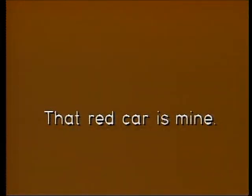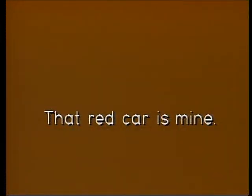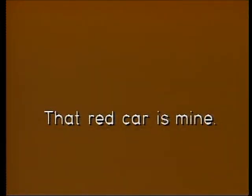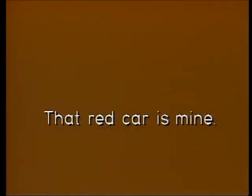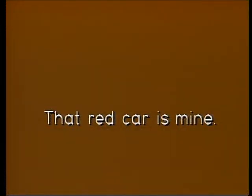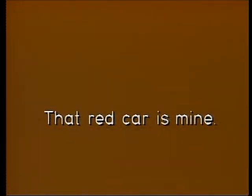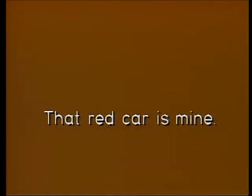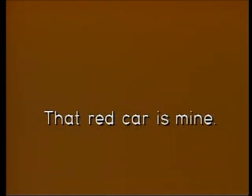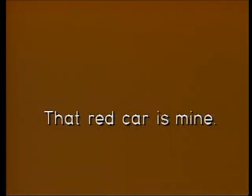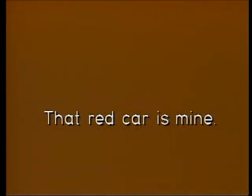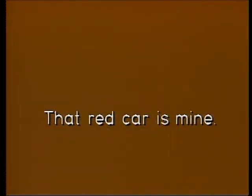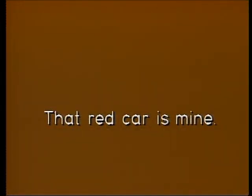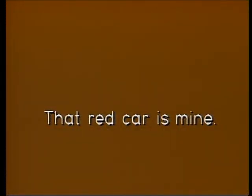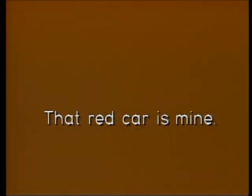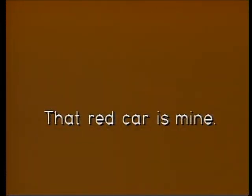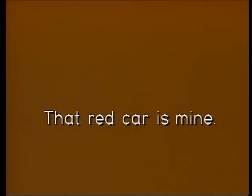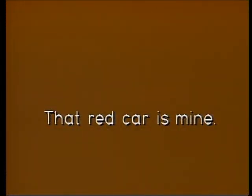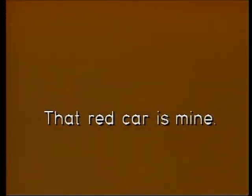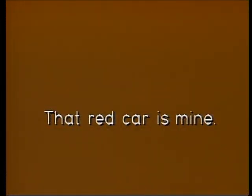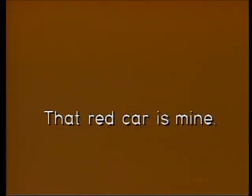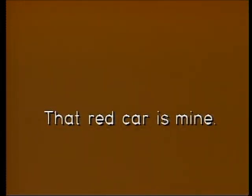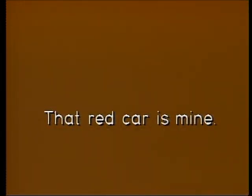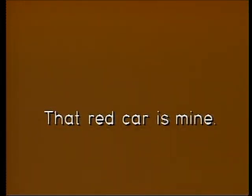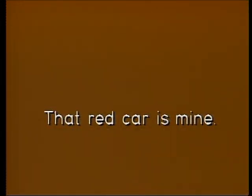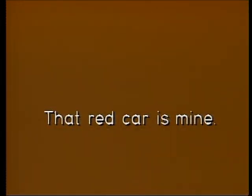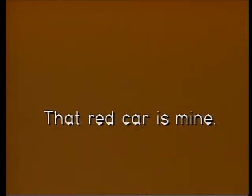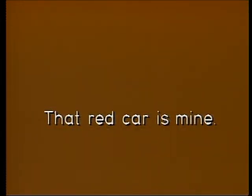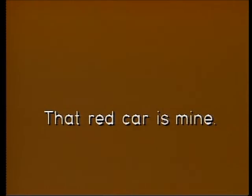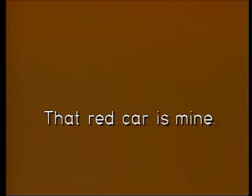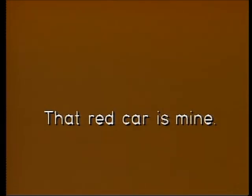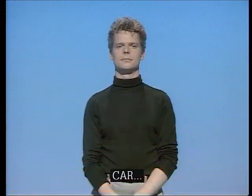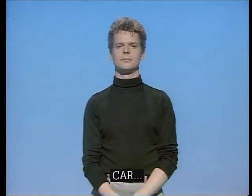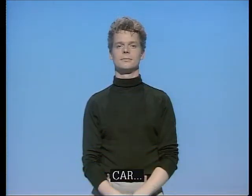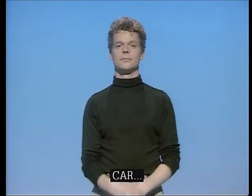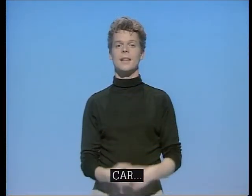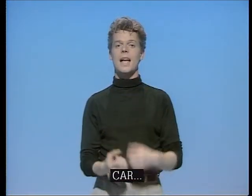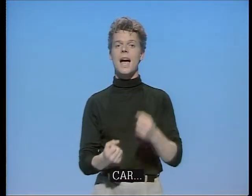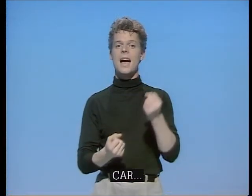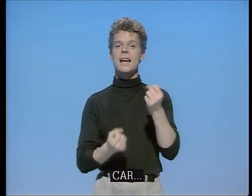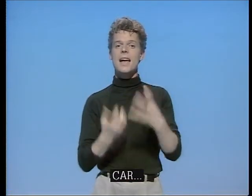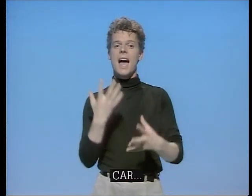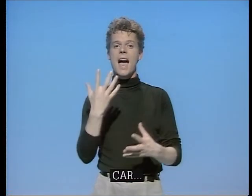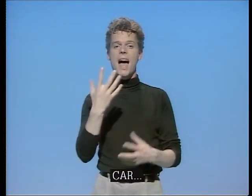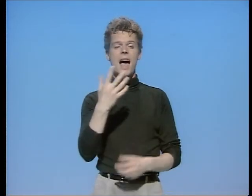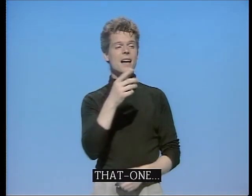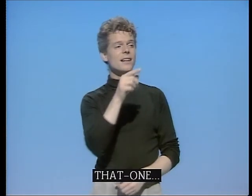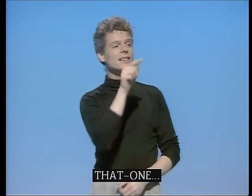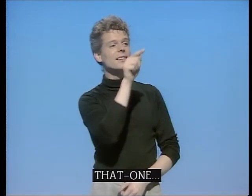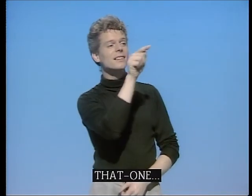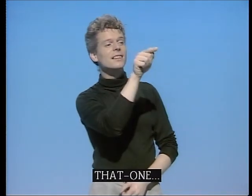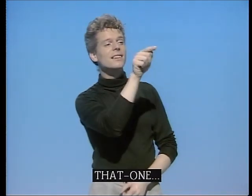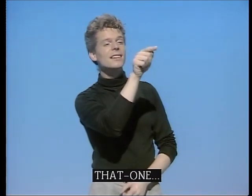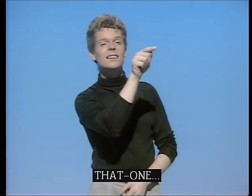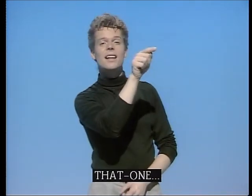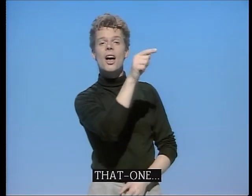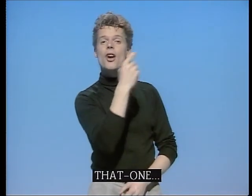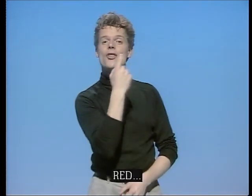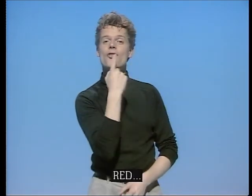That means that red car is mine. But the order of the signing is car, that one,